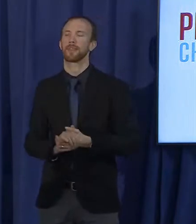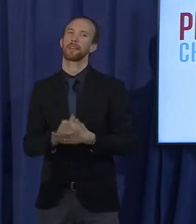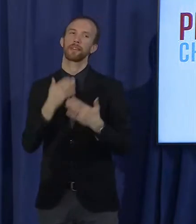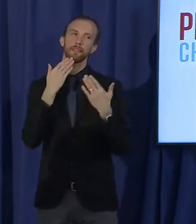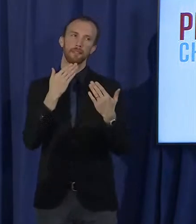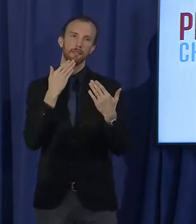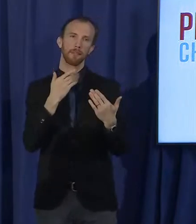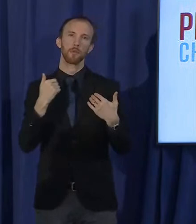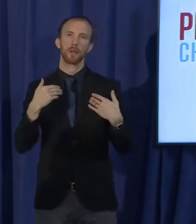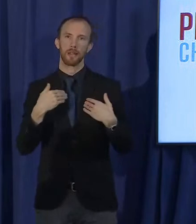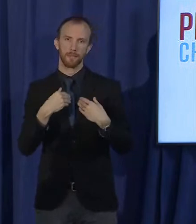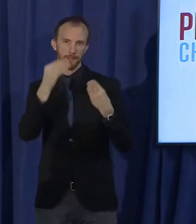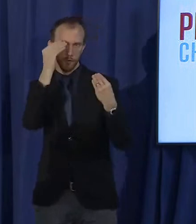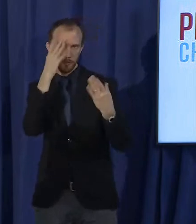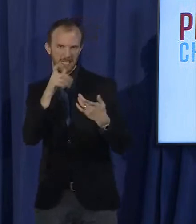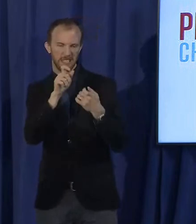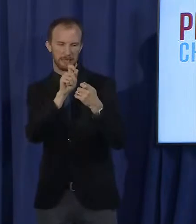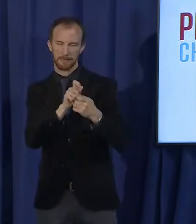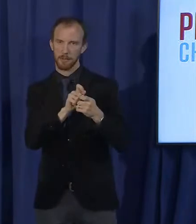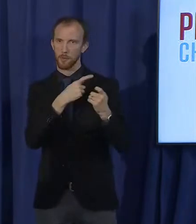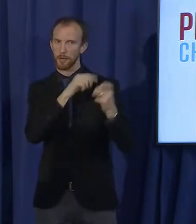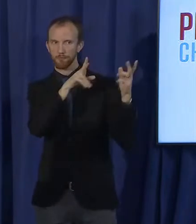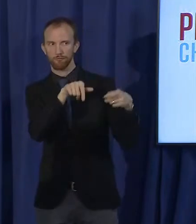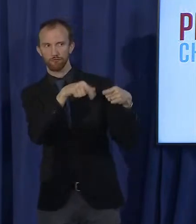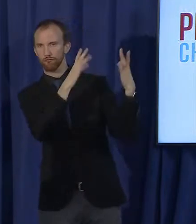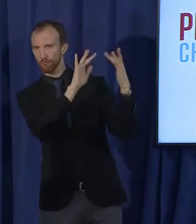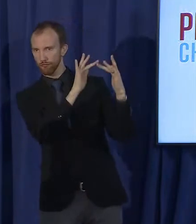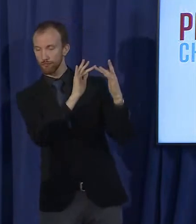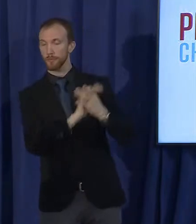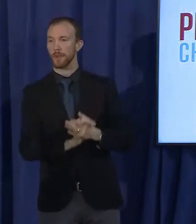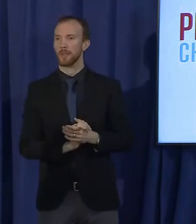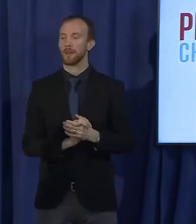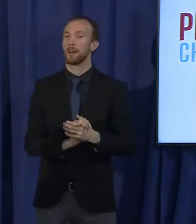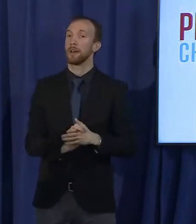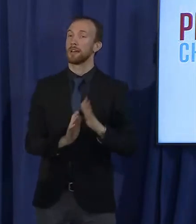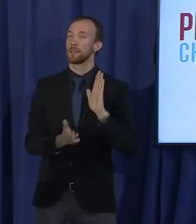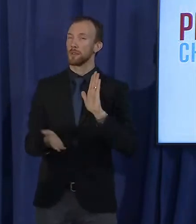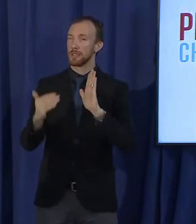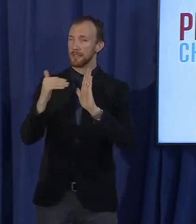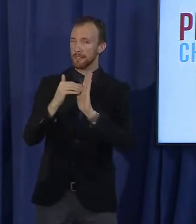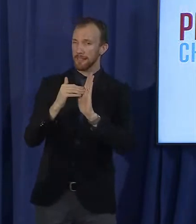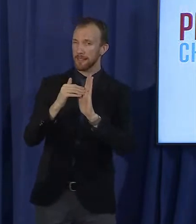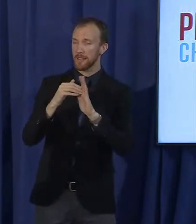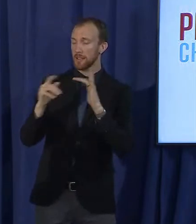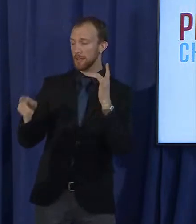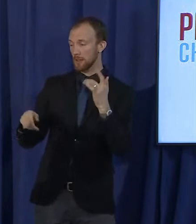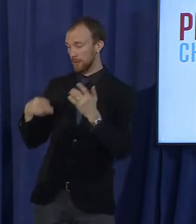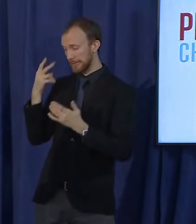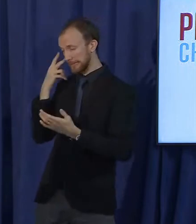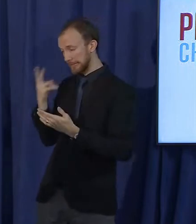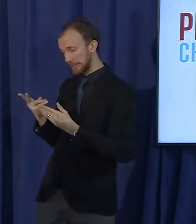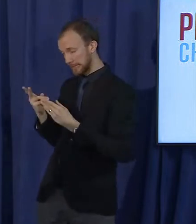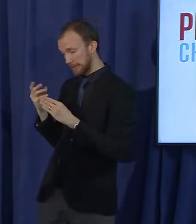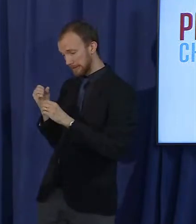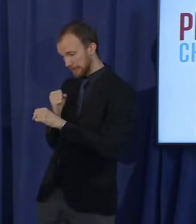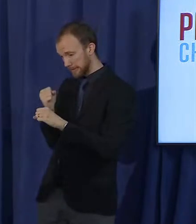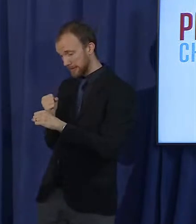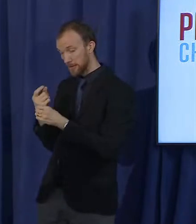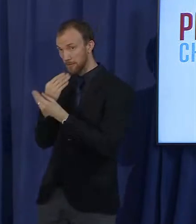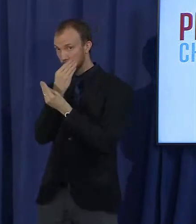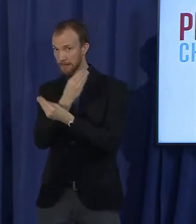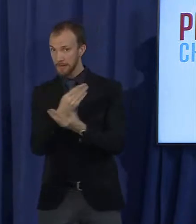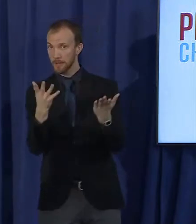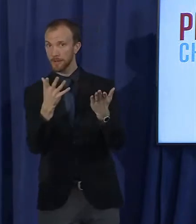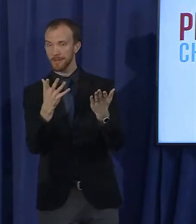that details online, but even in just 1 week. So as a reminder, when we announced those numbers, that was as we were coming out of